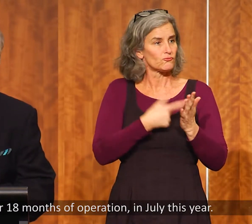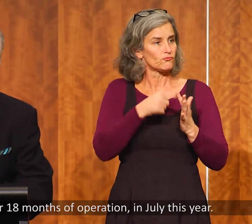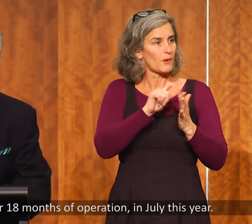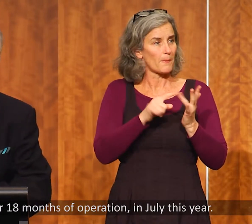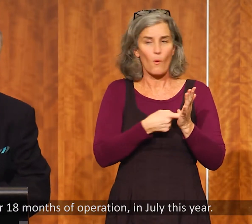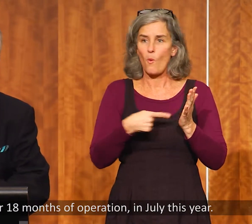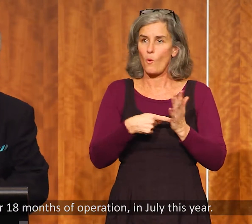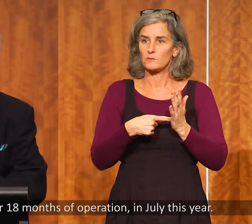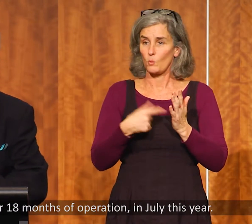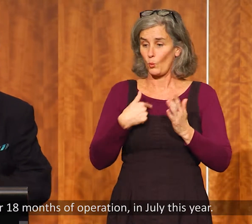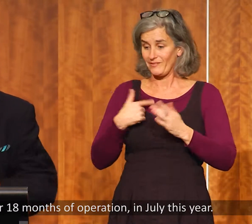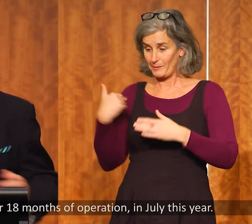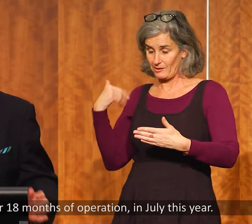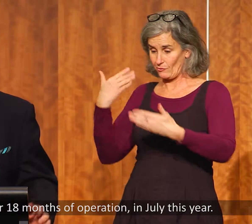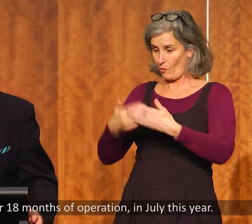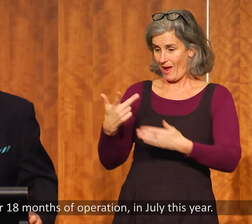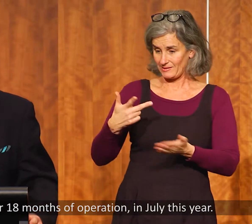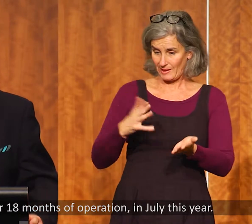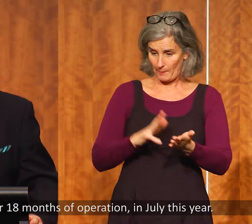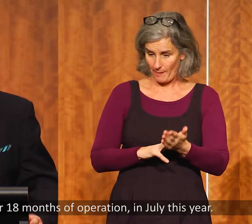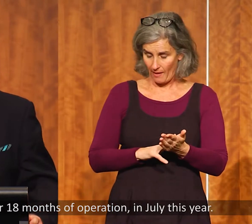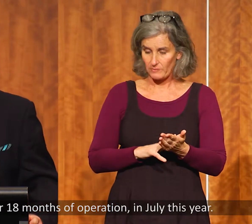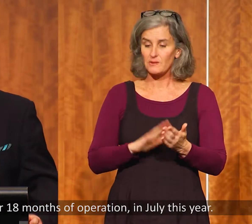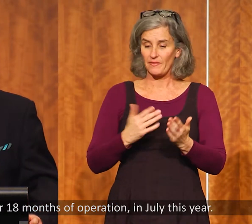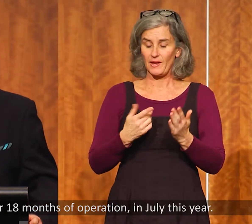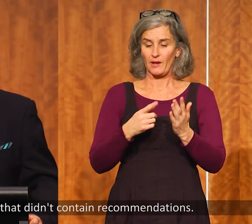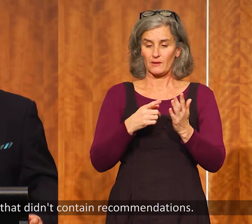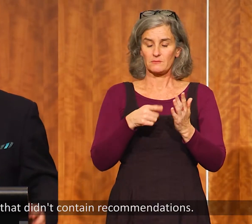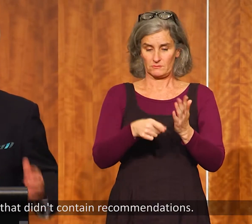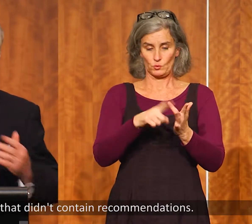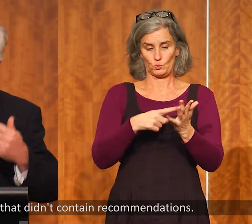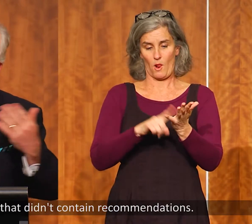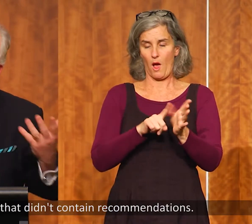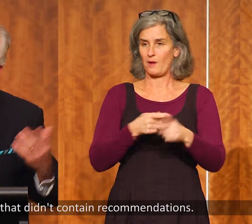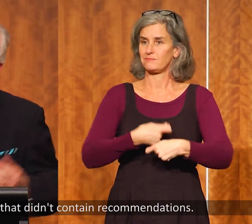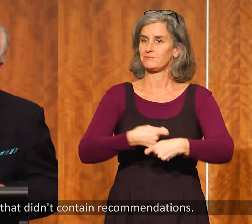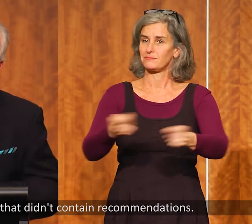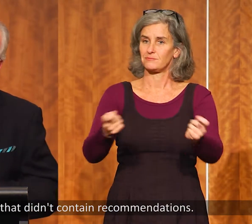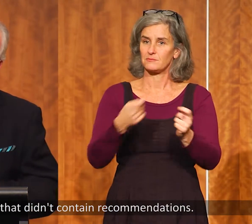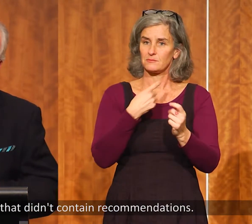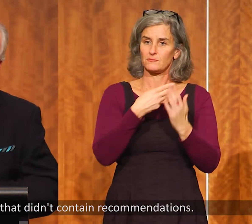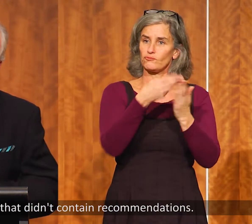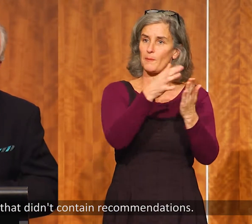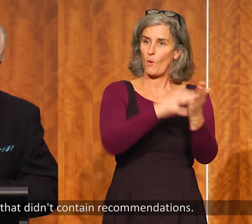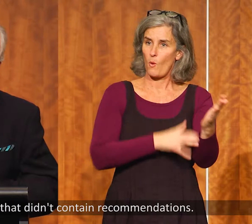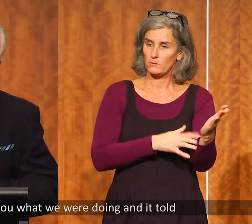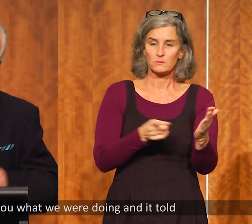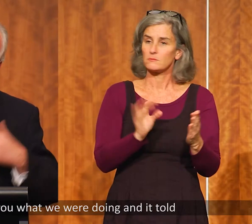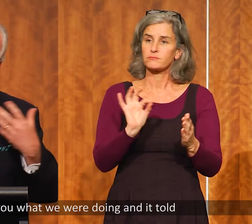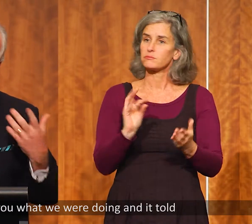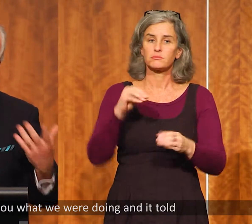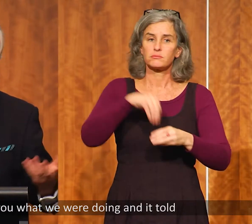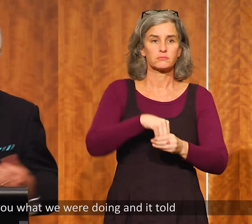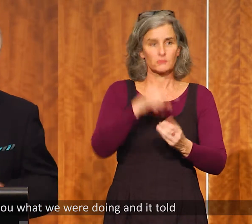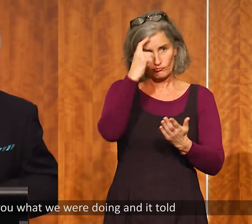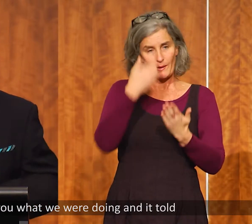operation in June of this year. In fact, it was released in July. And it was a report that didn't contain recommendations, but it